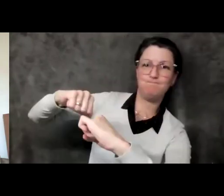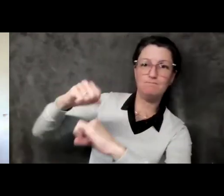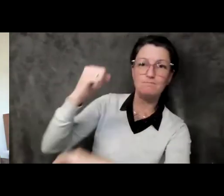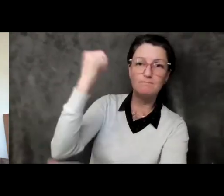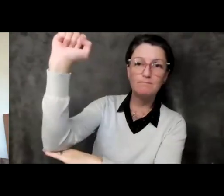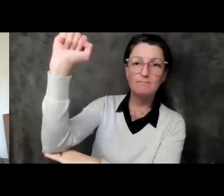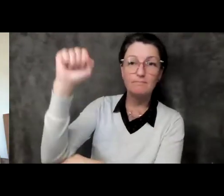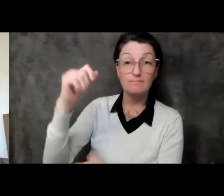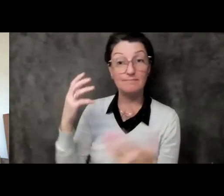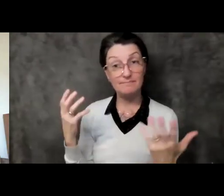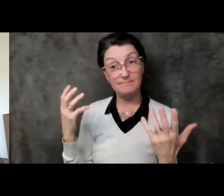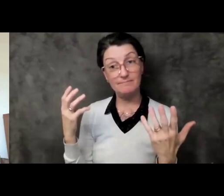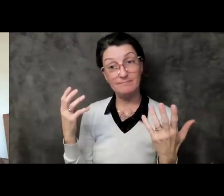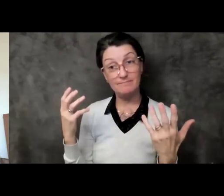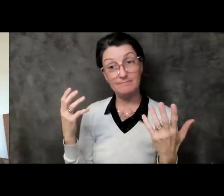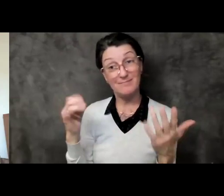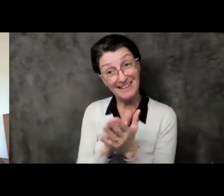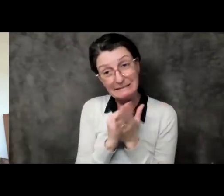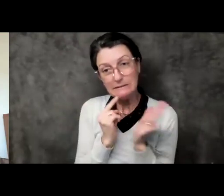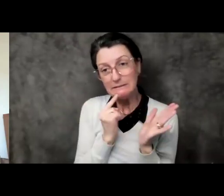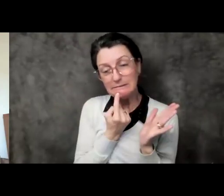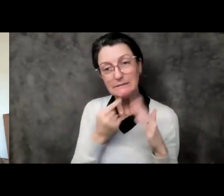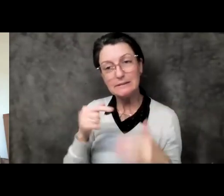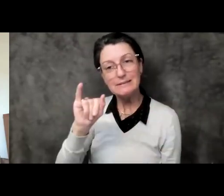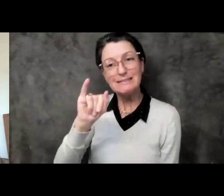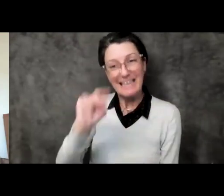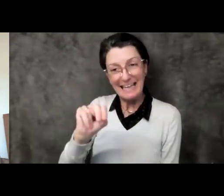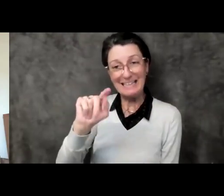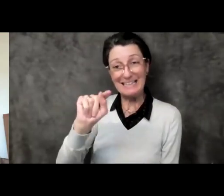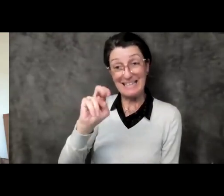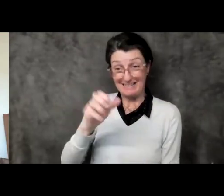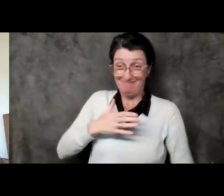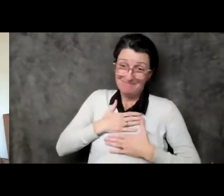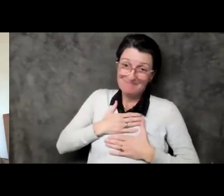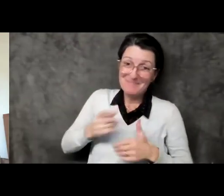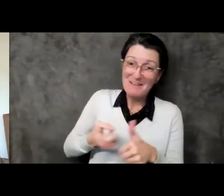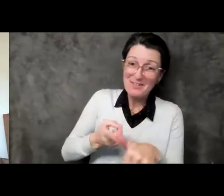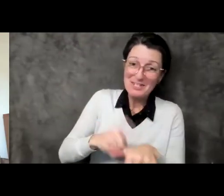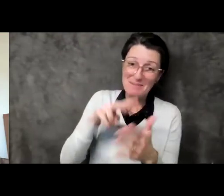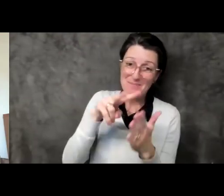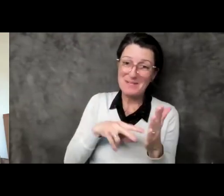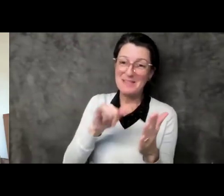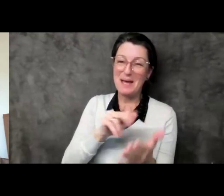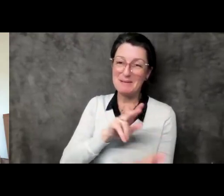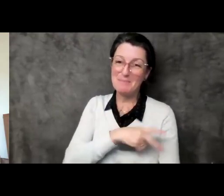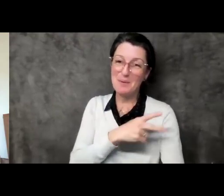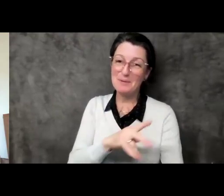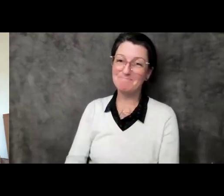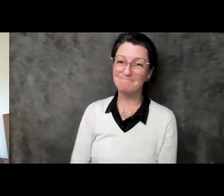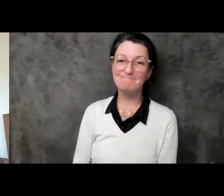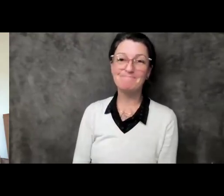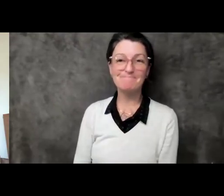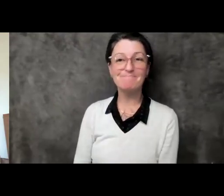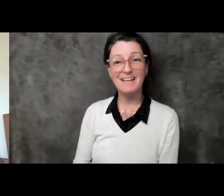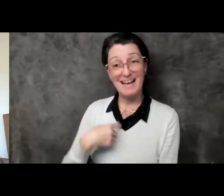So that's intense. That's the first time I've read that piece. That's I'm gonna need to